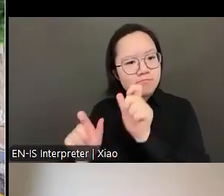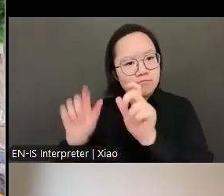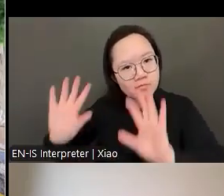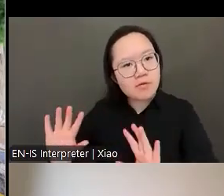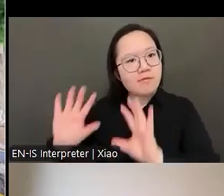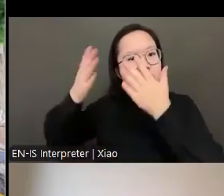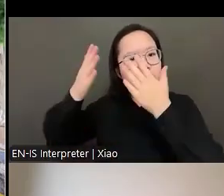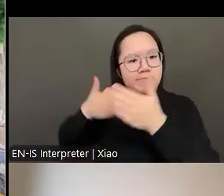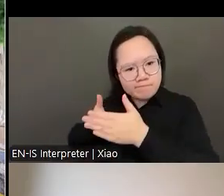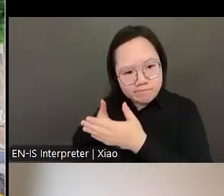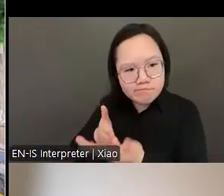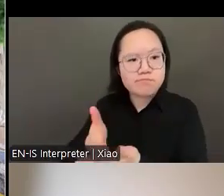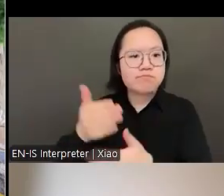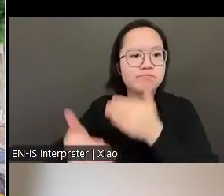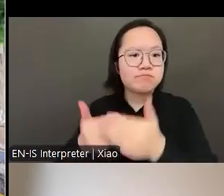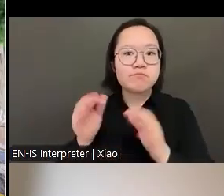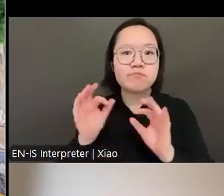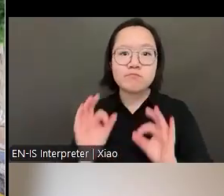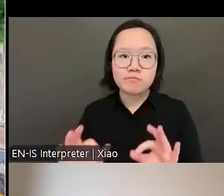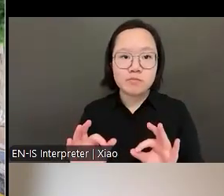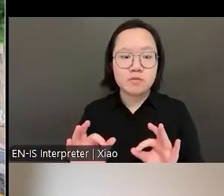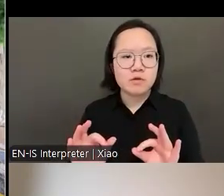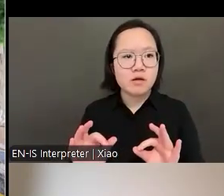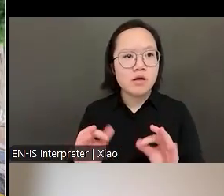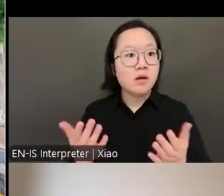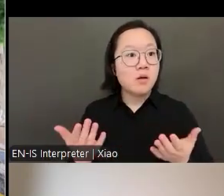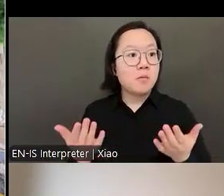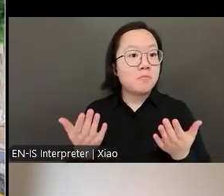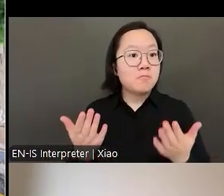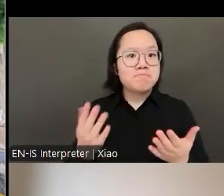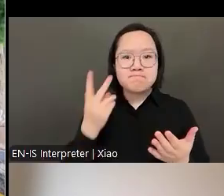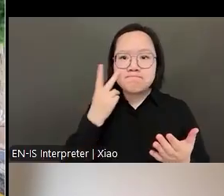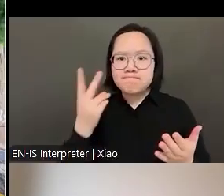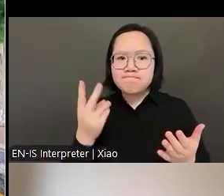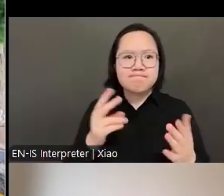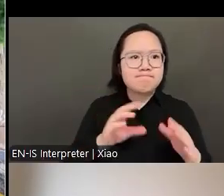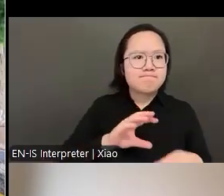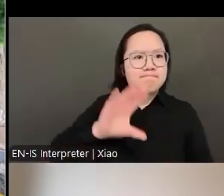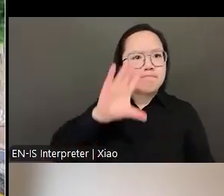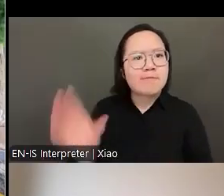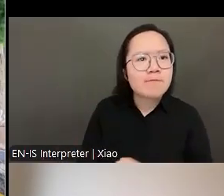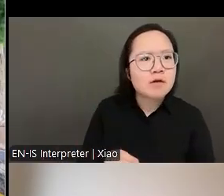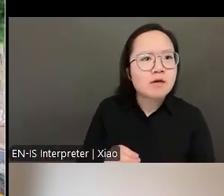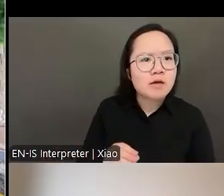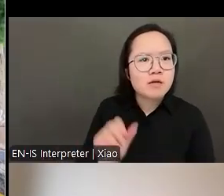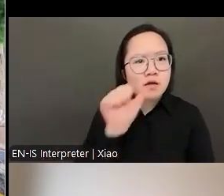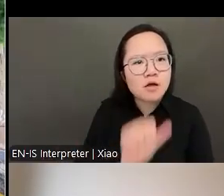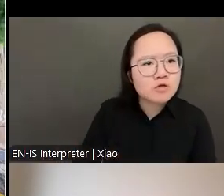of over 3.5 million people with disabilities in 6 countries in Africa and